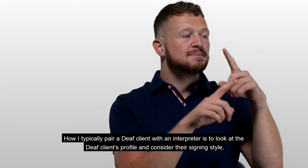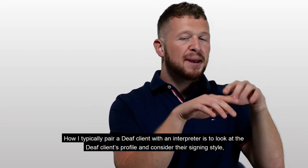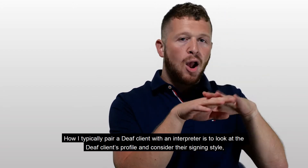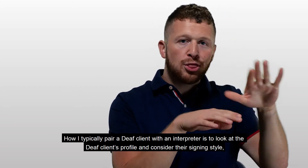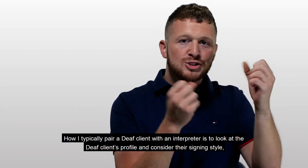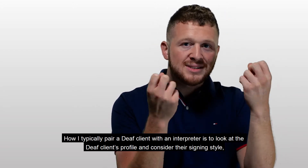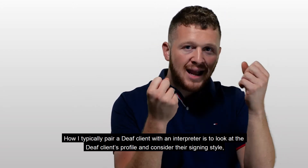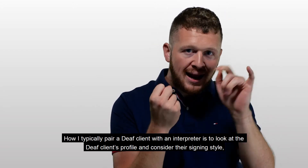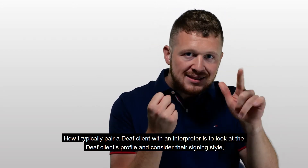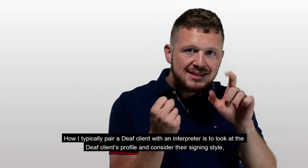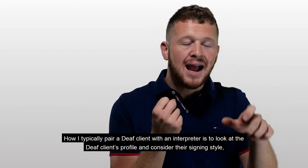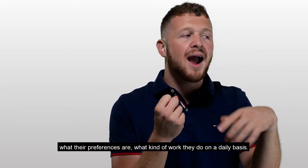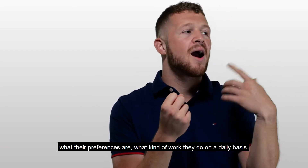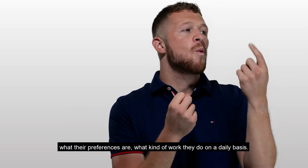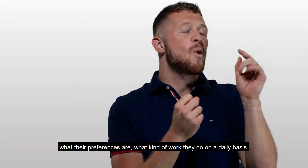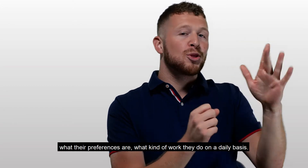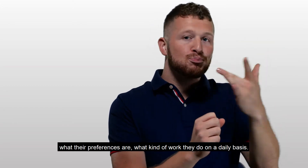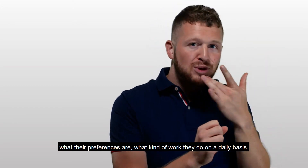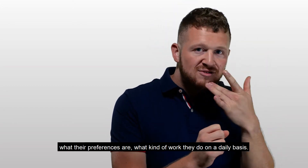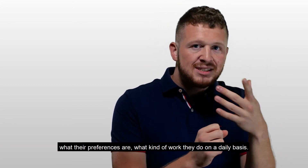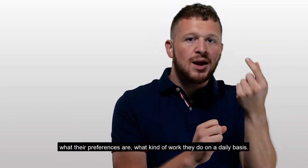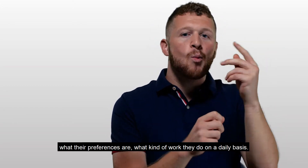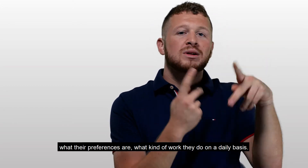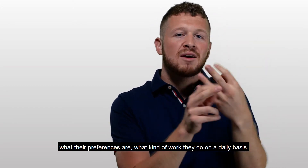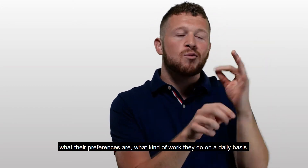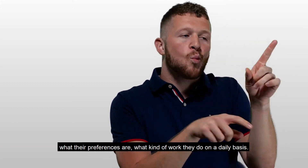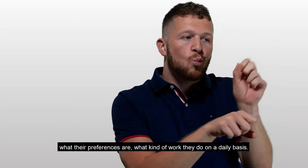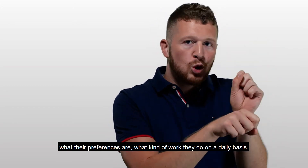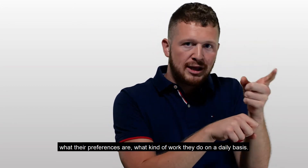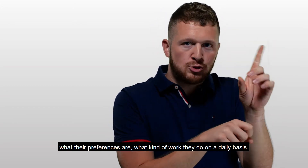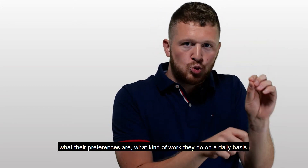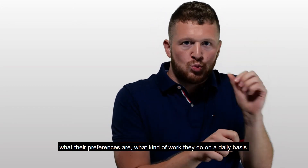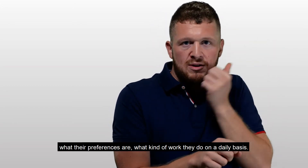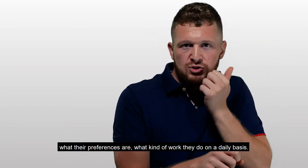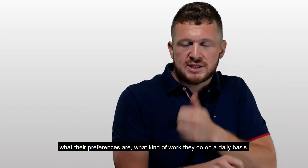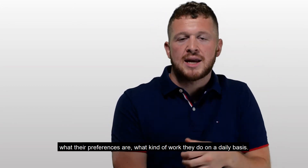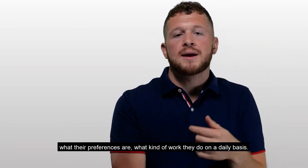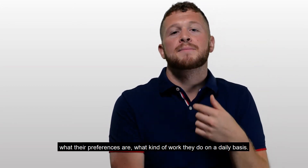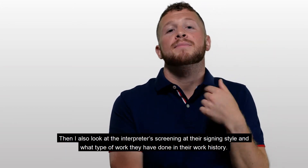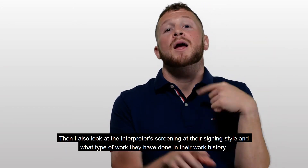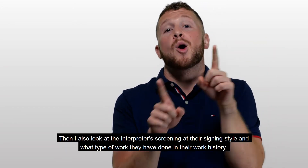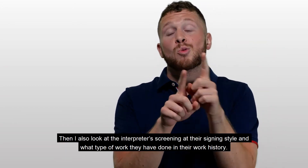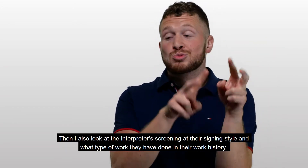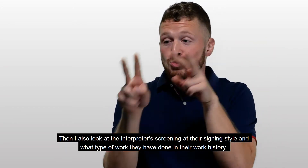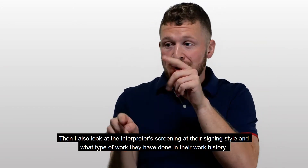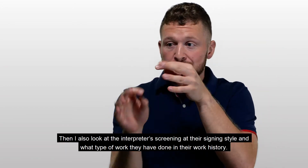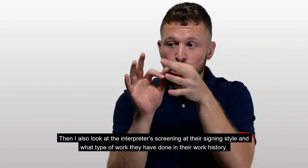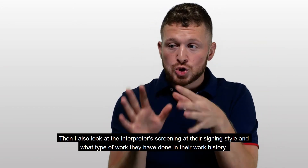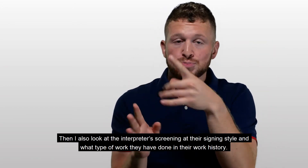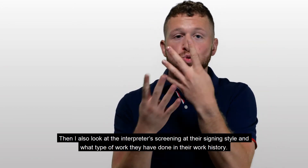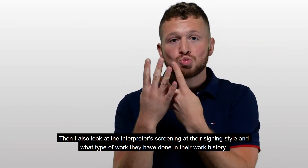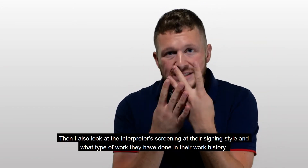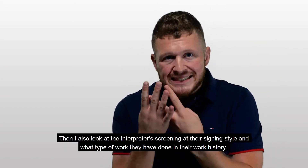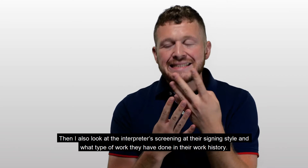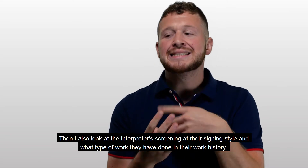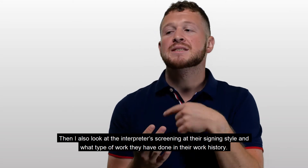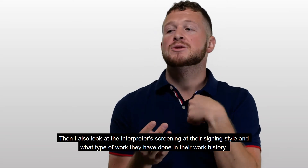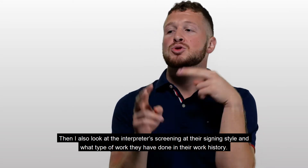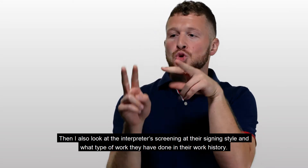consider their signing style, what their preferences are, what kind of work they do on a daily basis. Then I also look at the interpreter screening and their